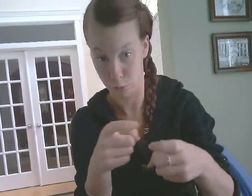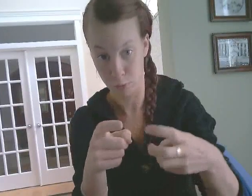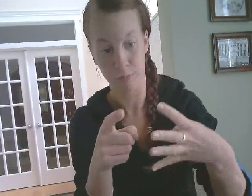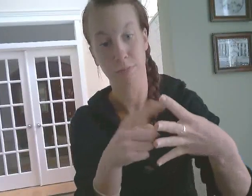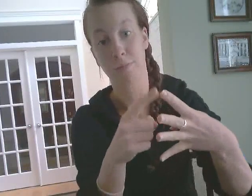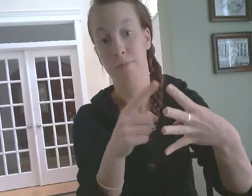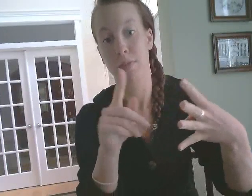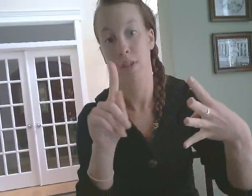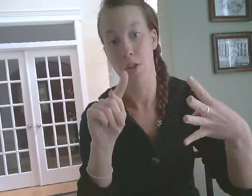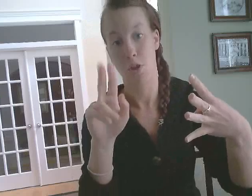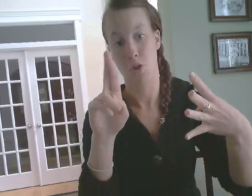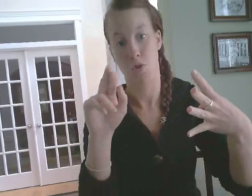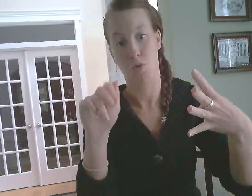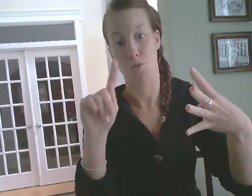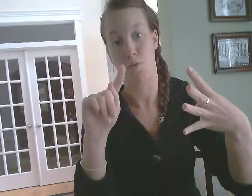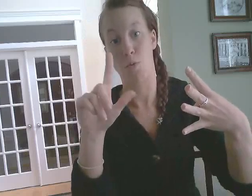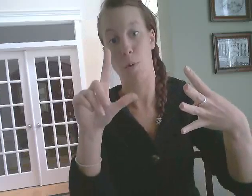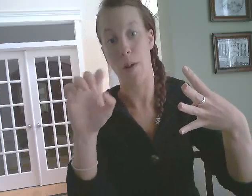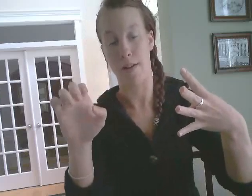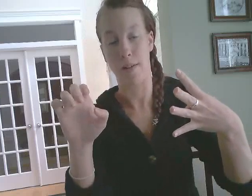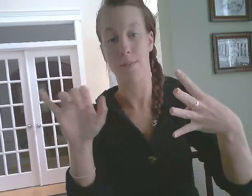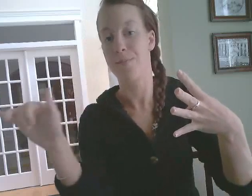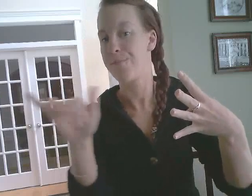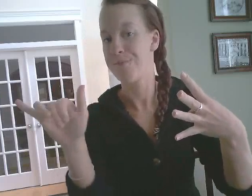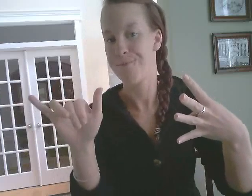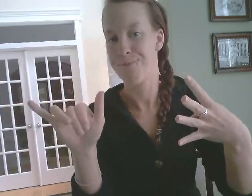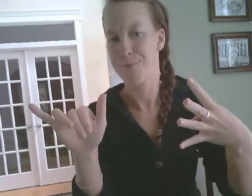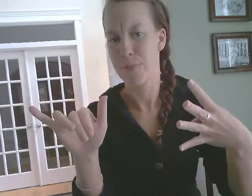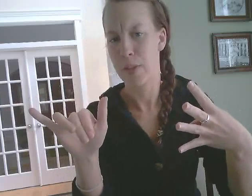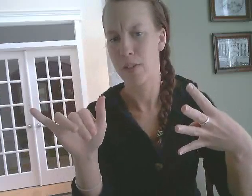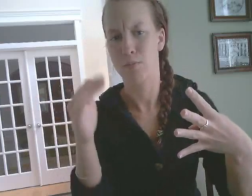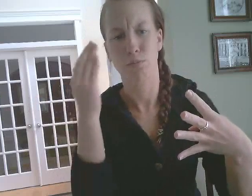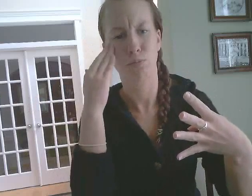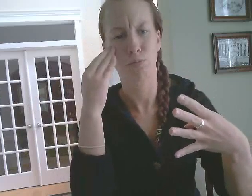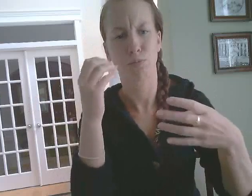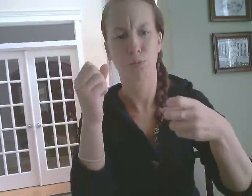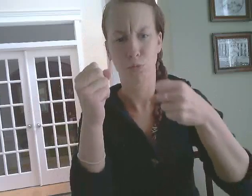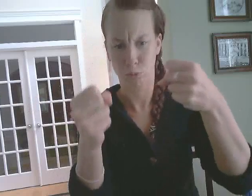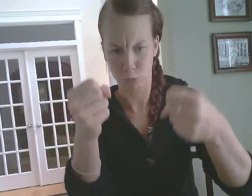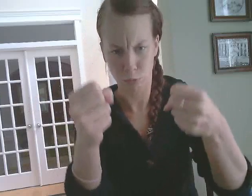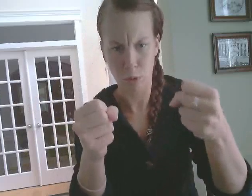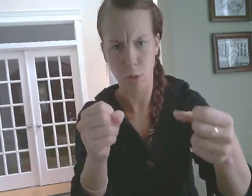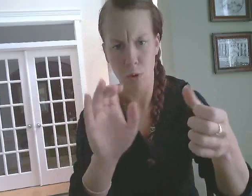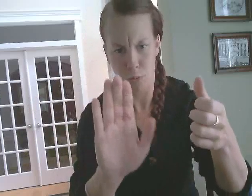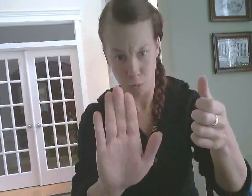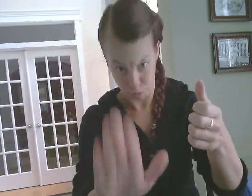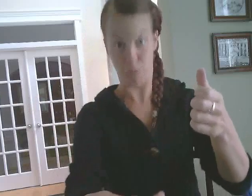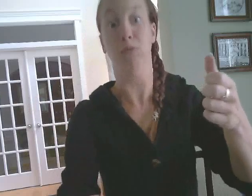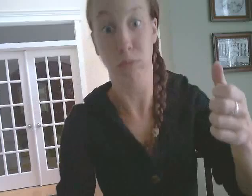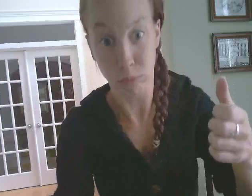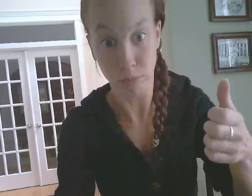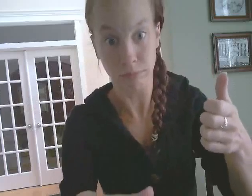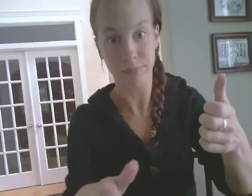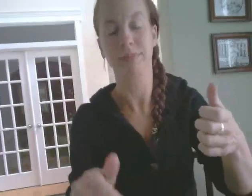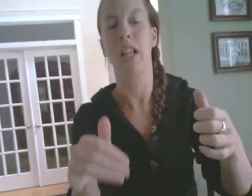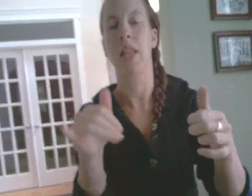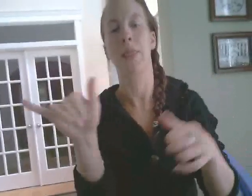the gas pedal in your car. Push it forward, the blades spin faster, makes your helicopter go up. You pull it back, it